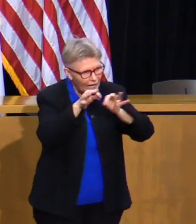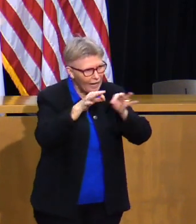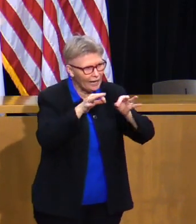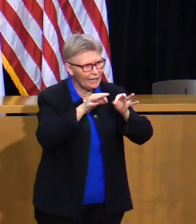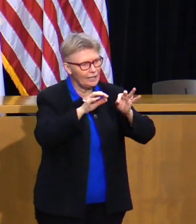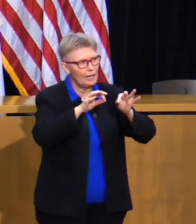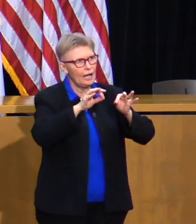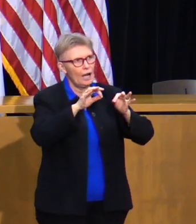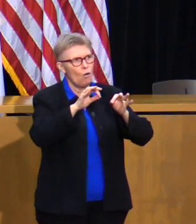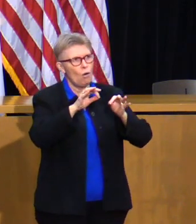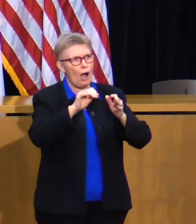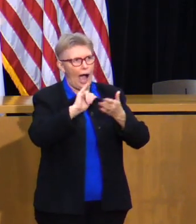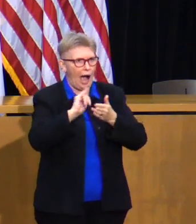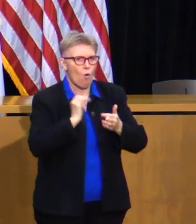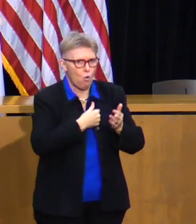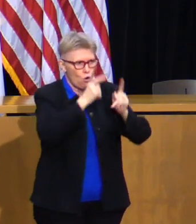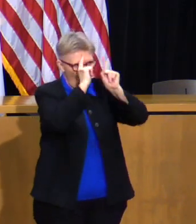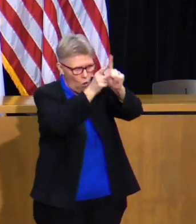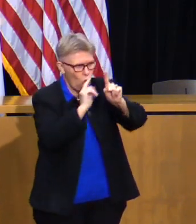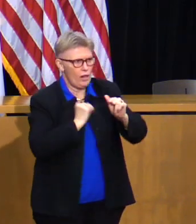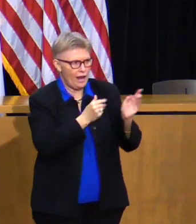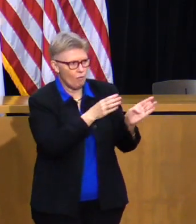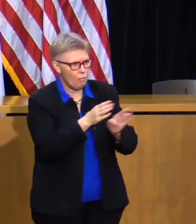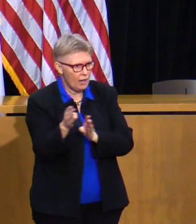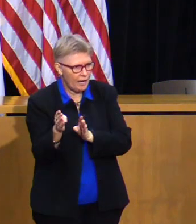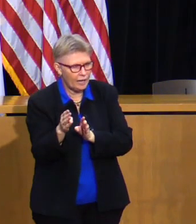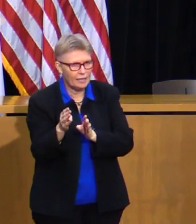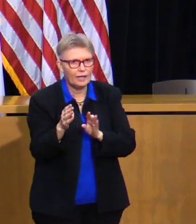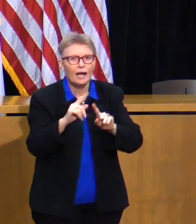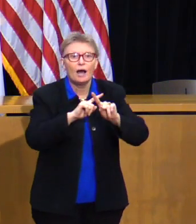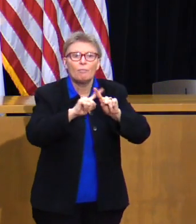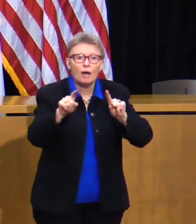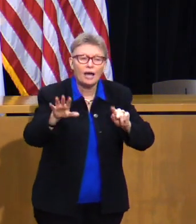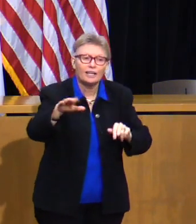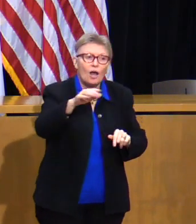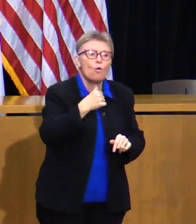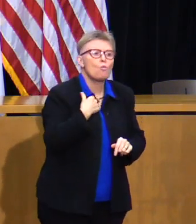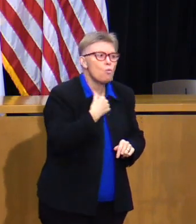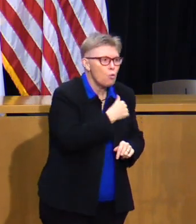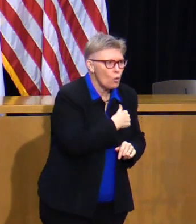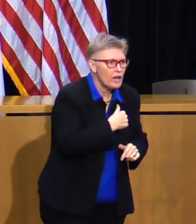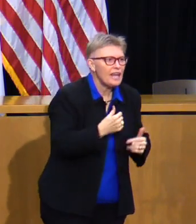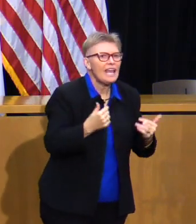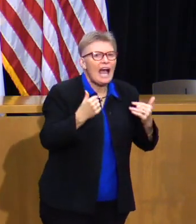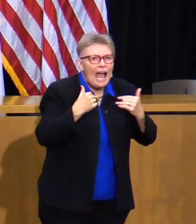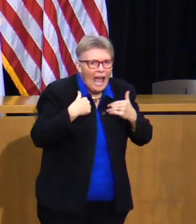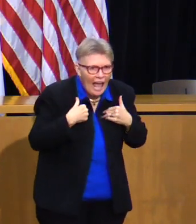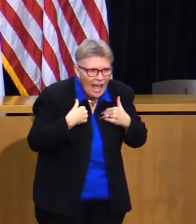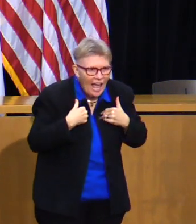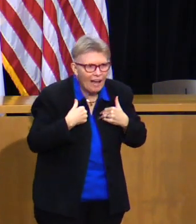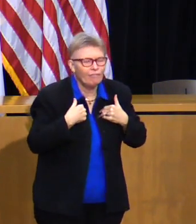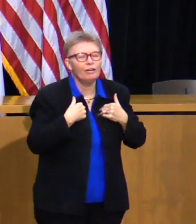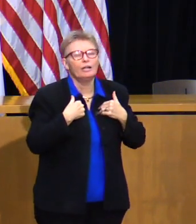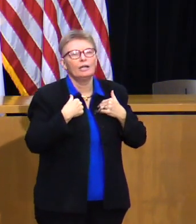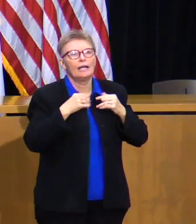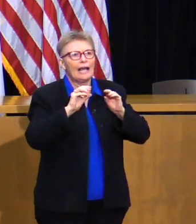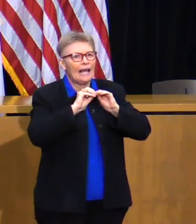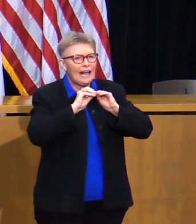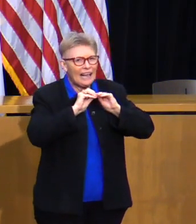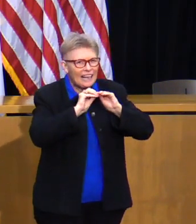making clear to people that we actually have some pretty well-known,